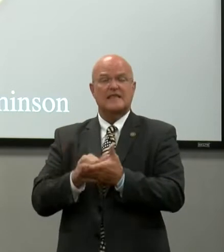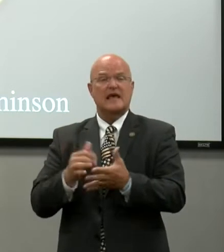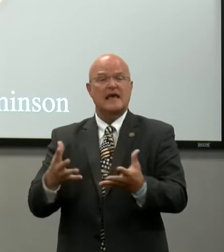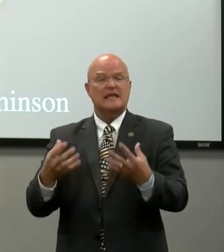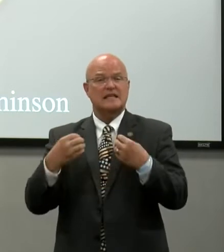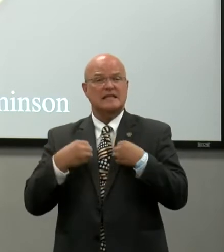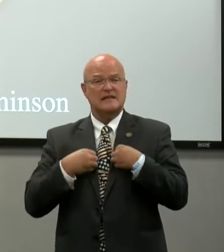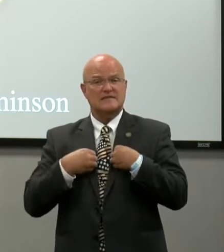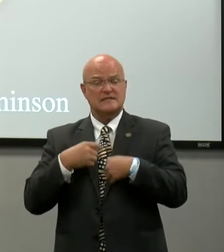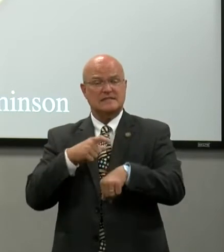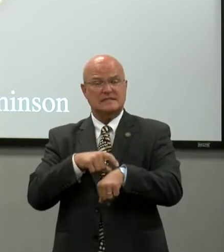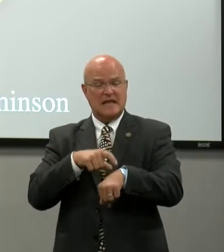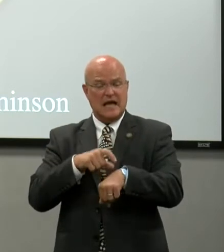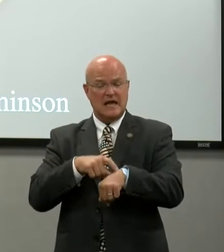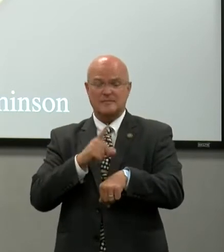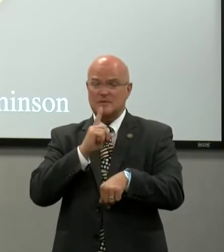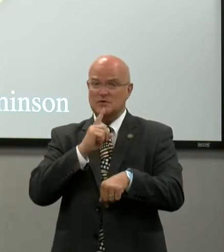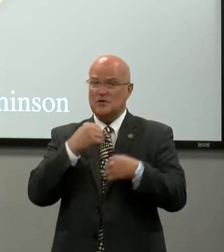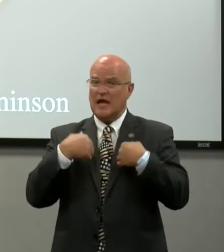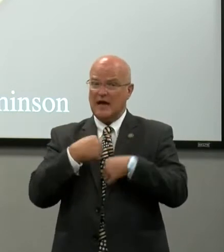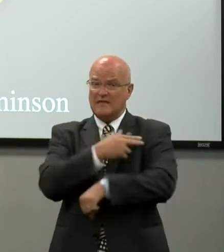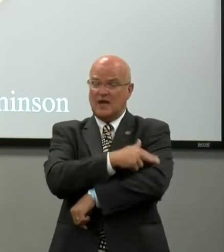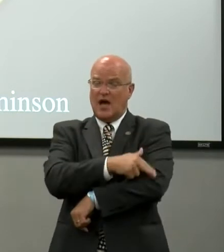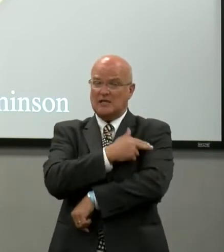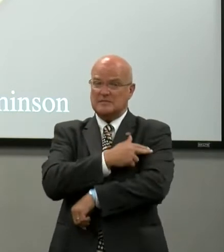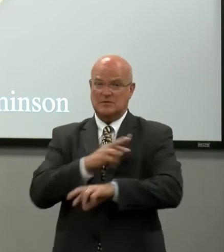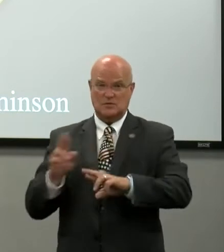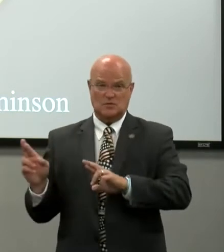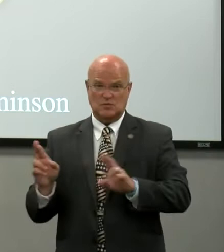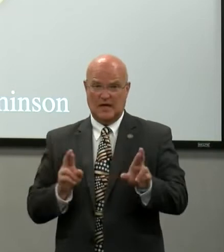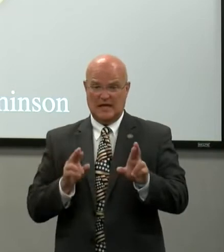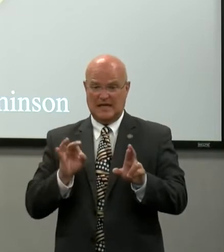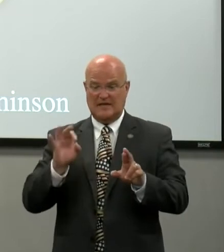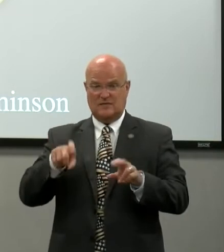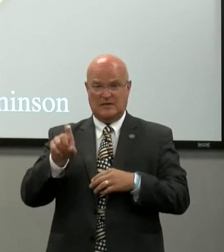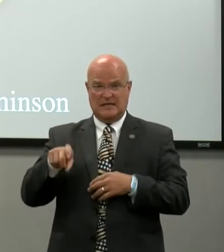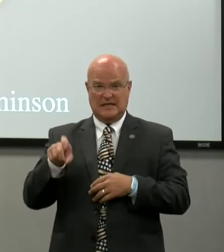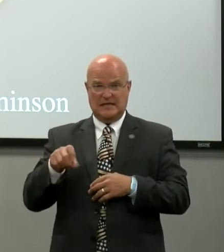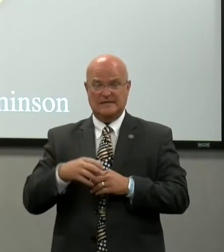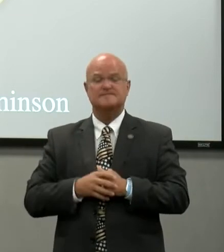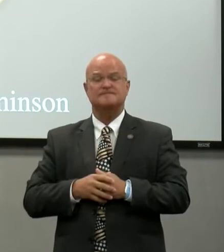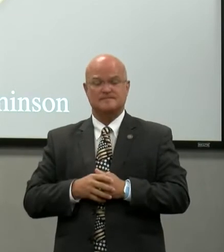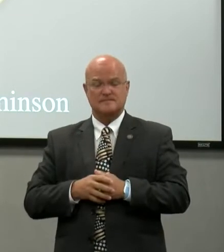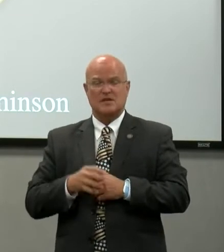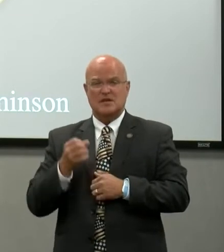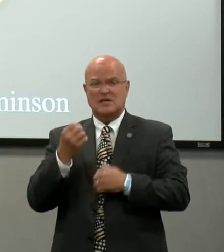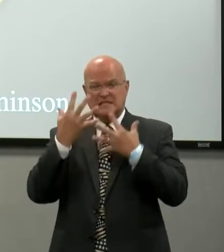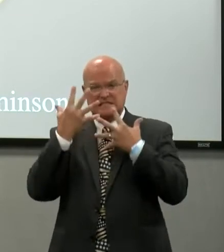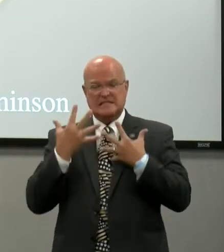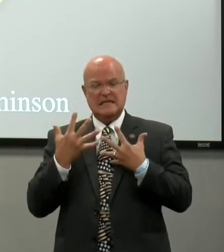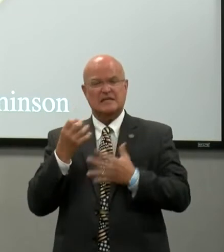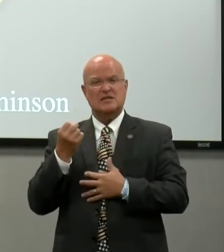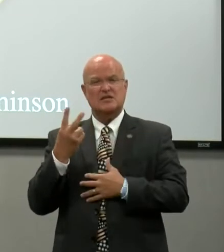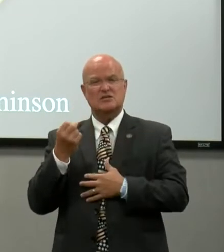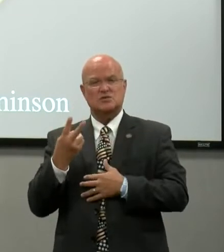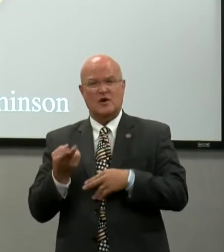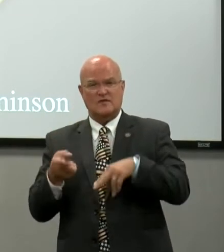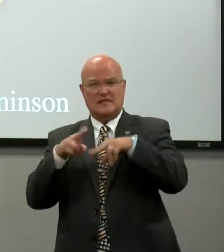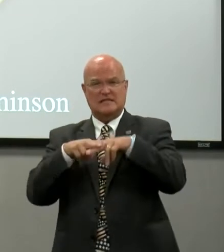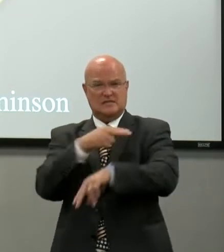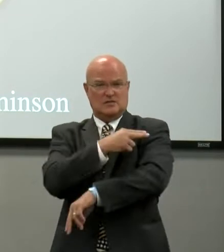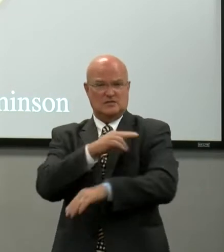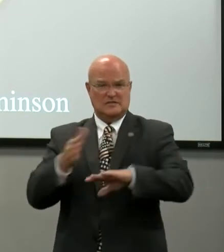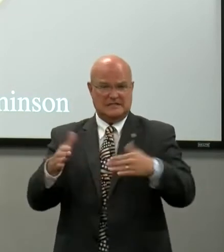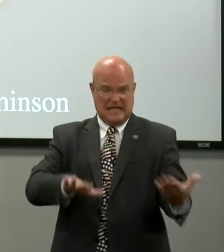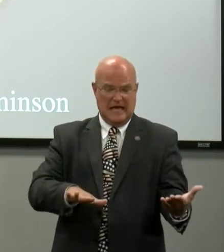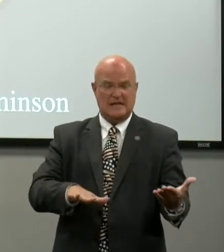us the space to make sure that we have the hospital capacity. Sadly, we have 12 additional deaths of Arkansans. That